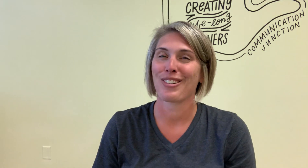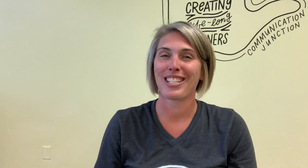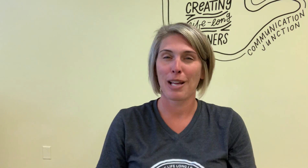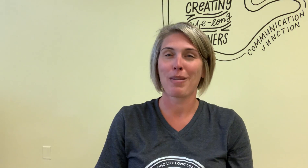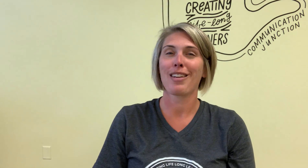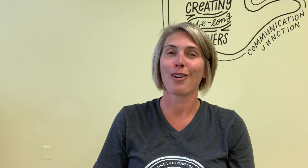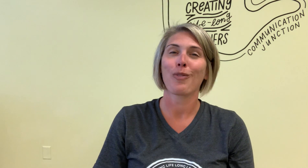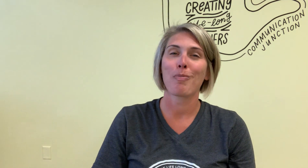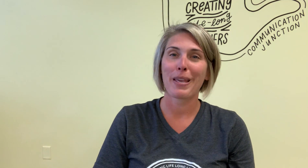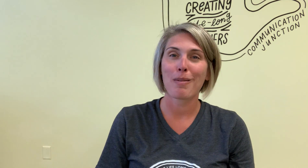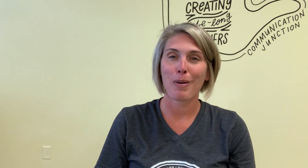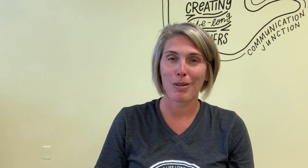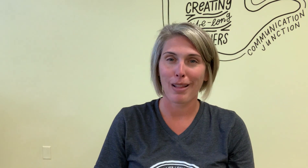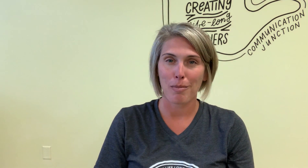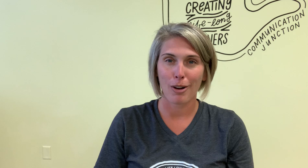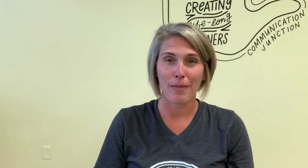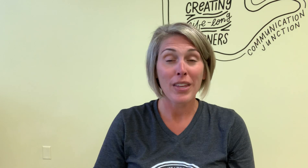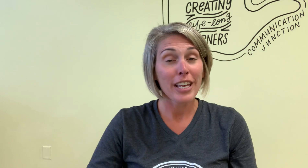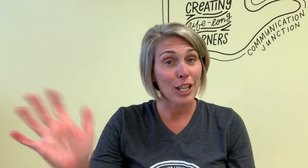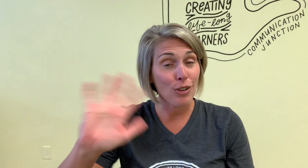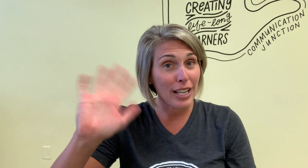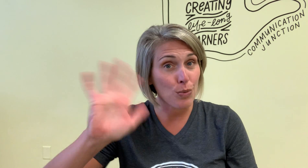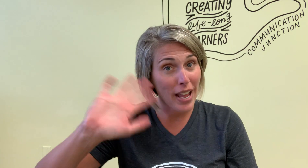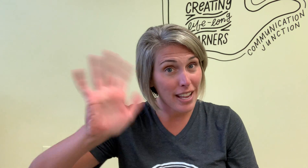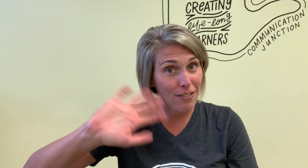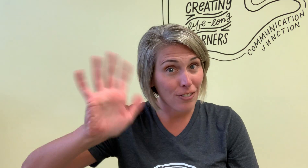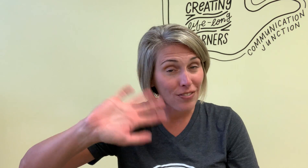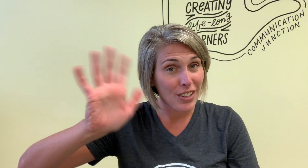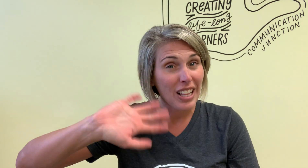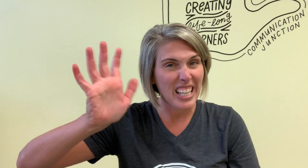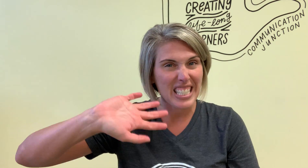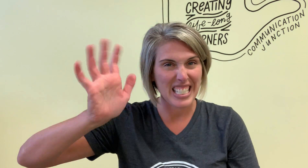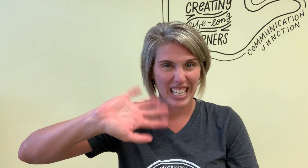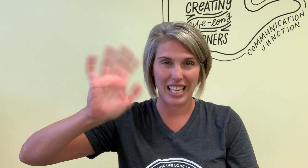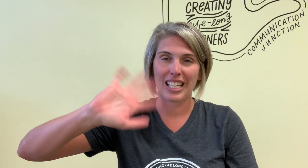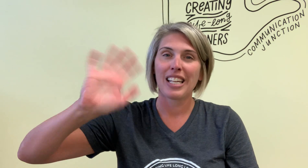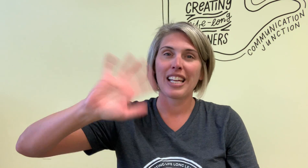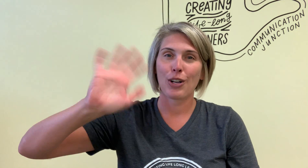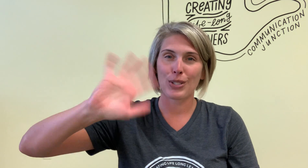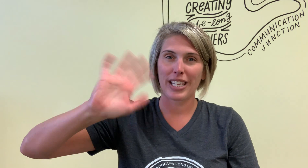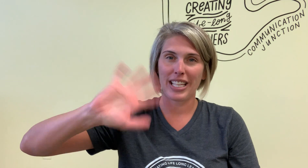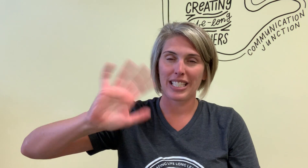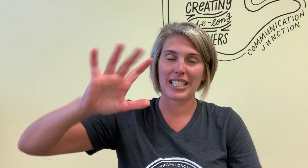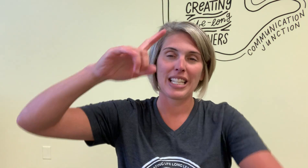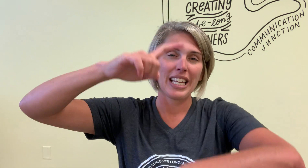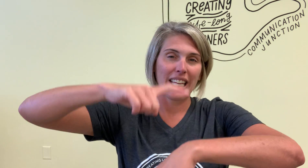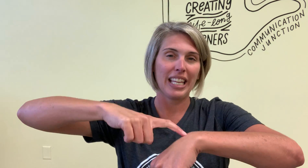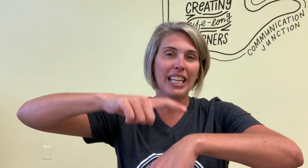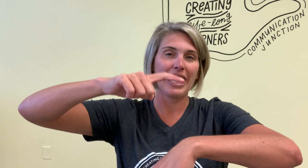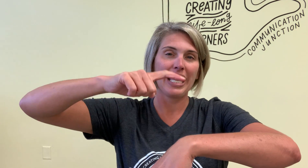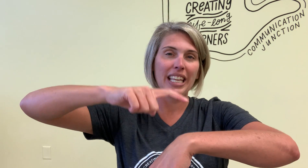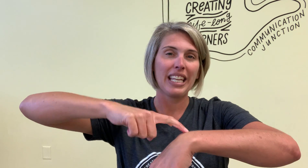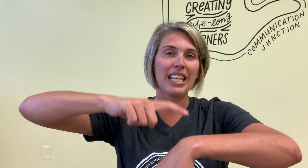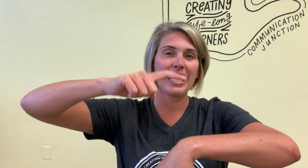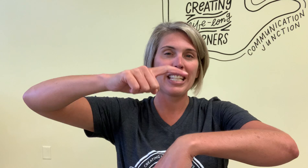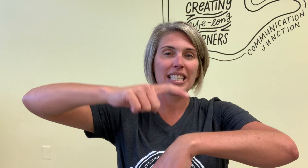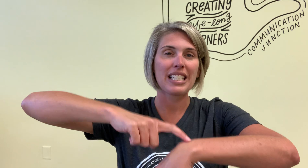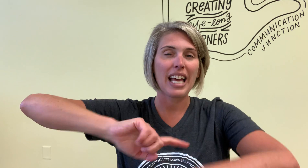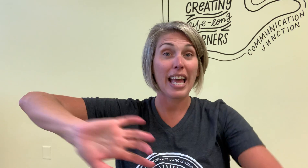Storytime here with Pekin Public Library. Can you guys wave? Let's sing. It goes like this. It is time